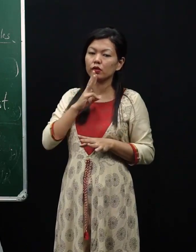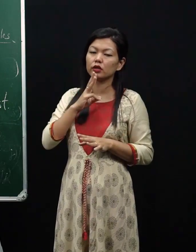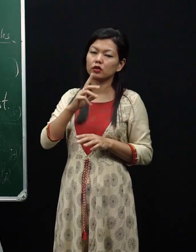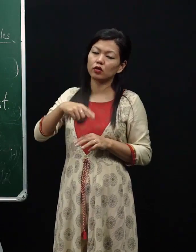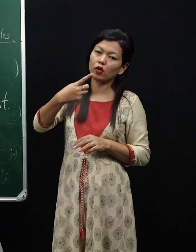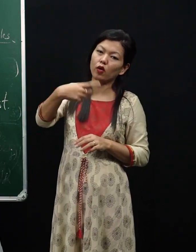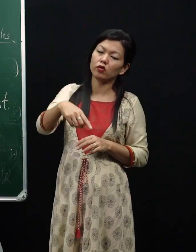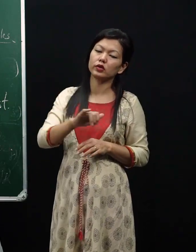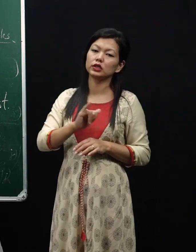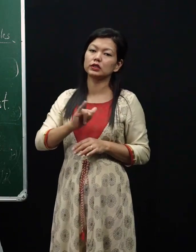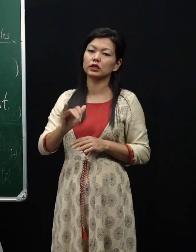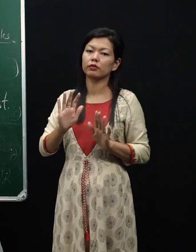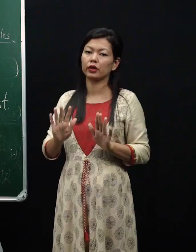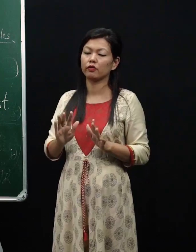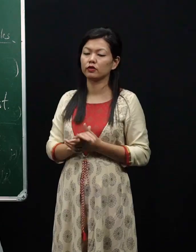remember that